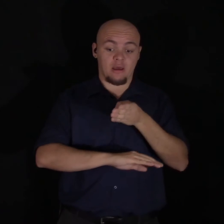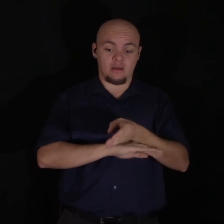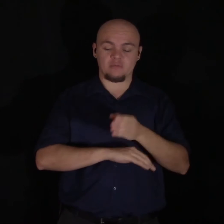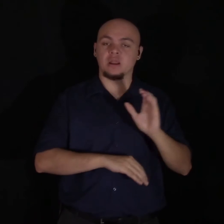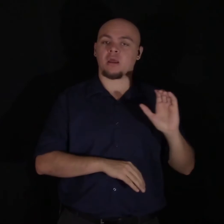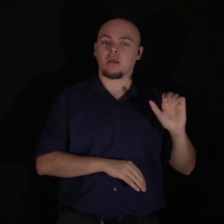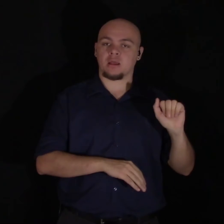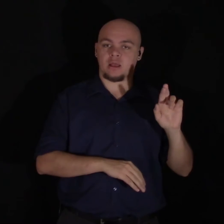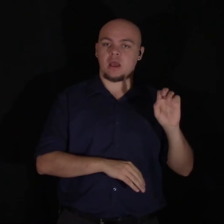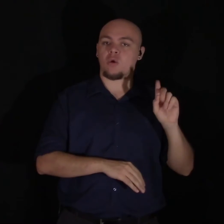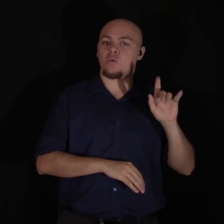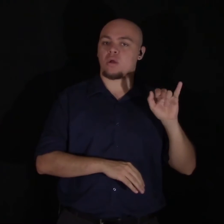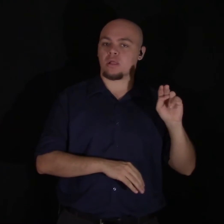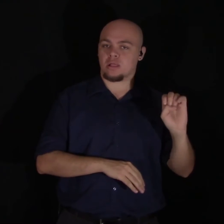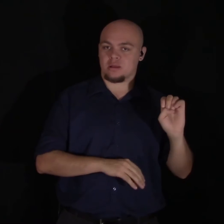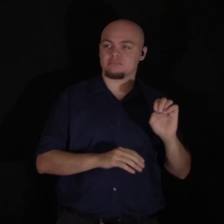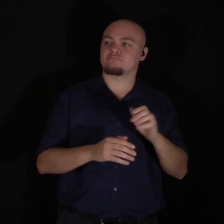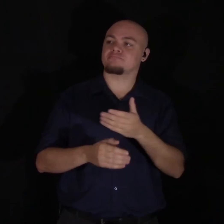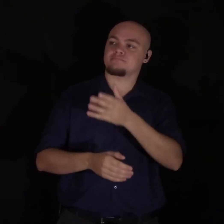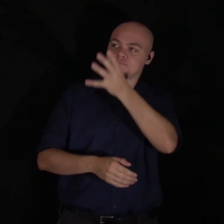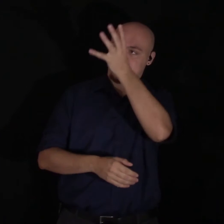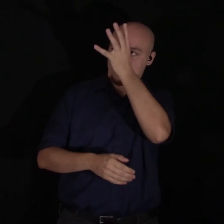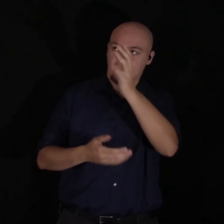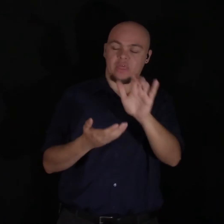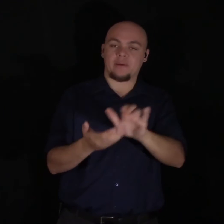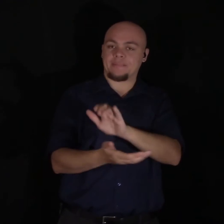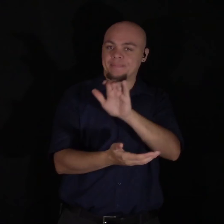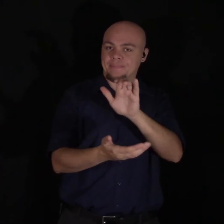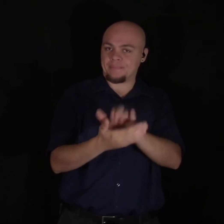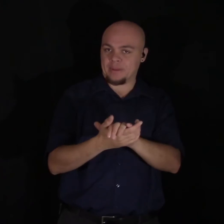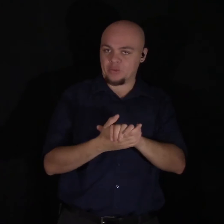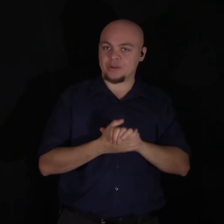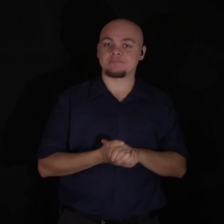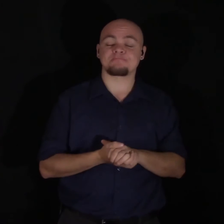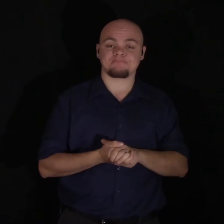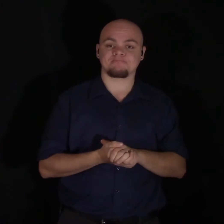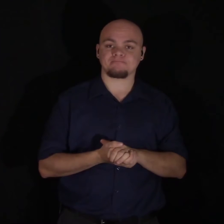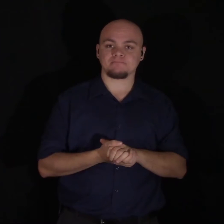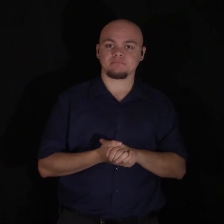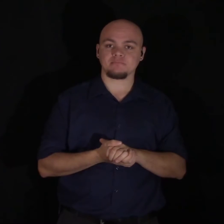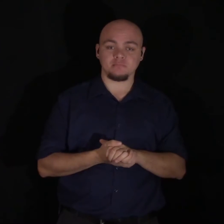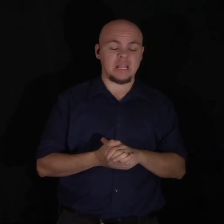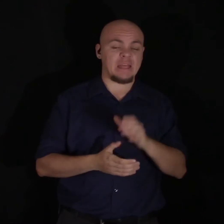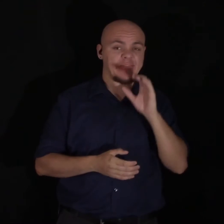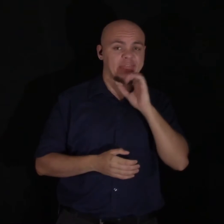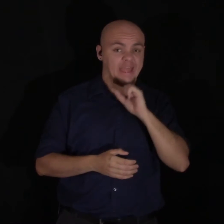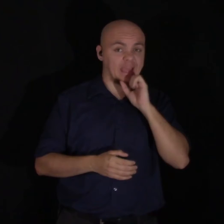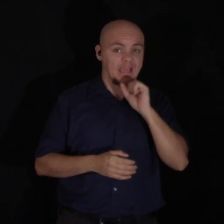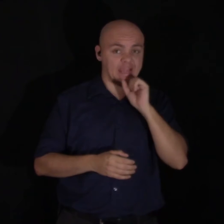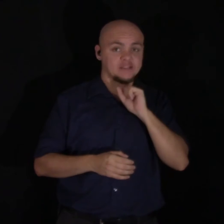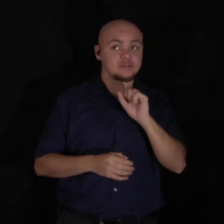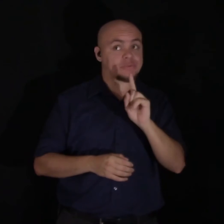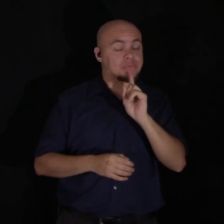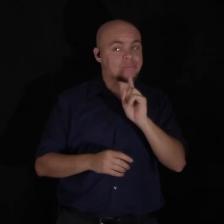Caroline became his wife. There was a considerable difference between the ages of my parents, but